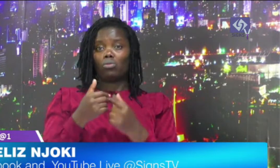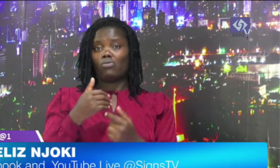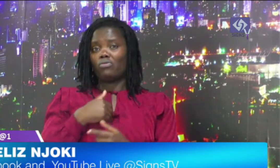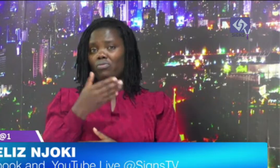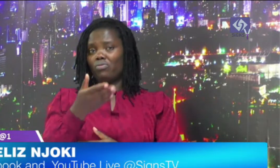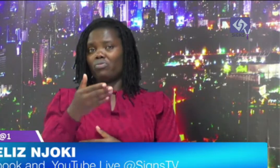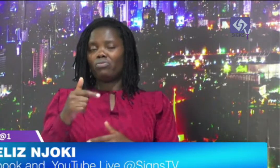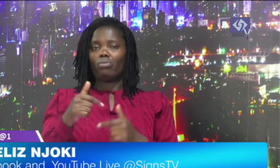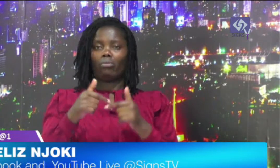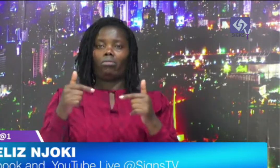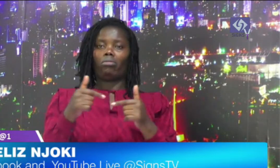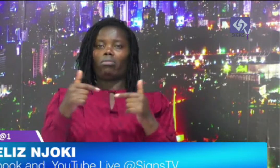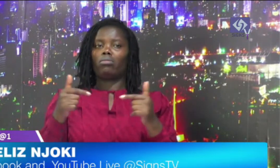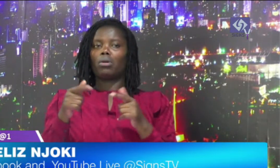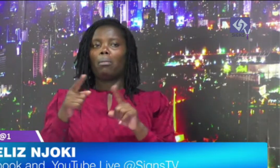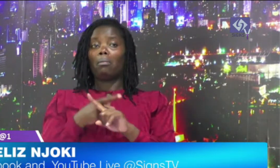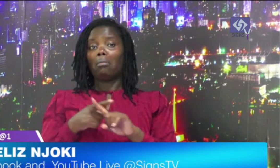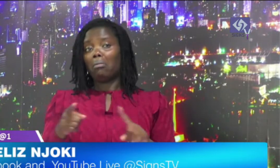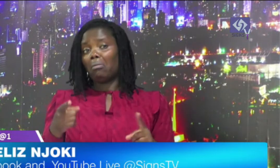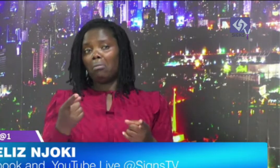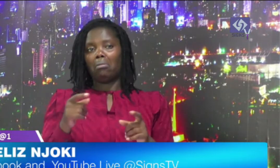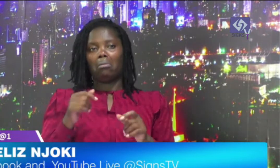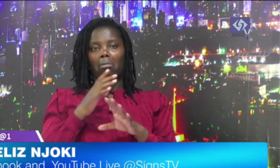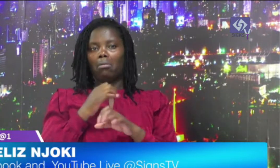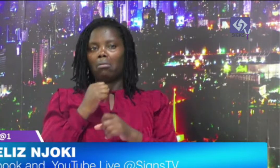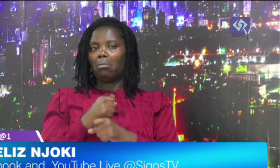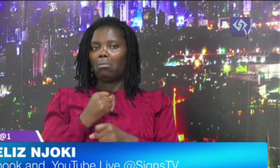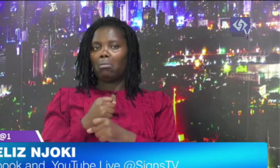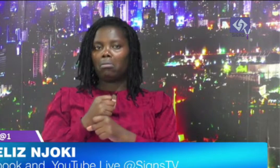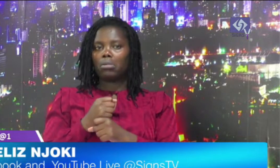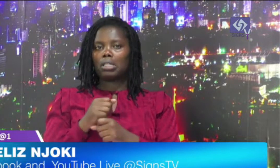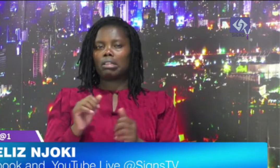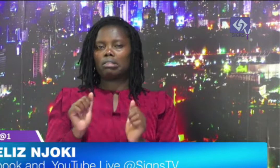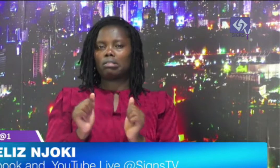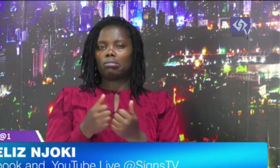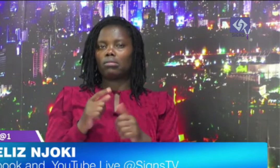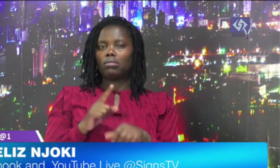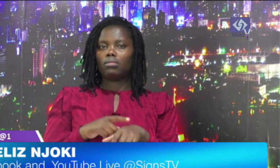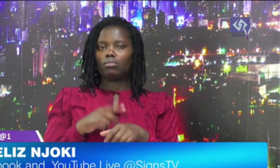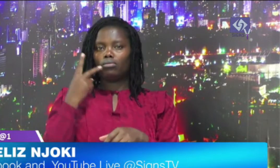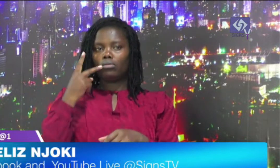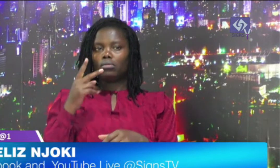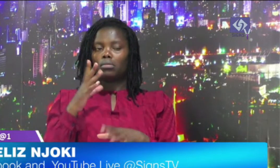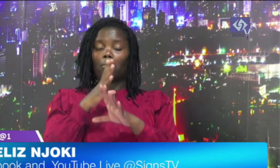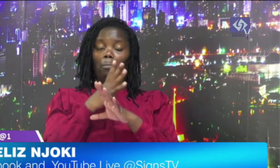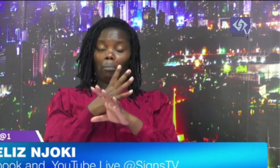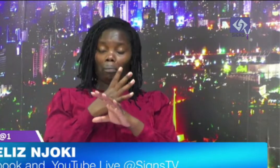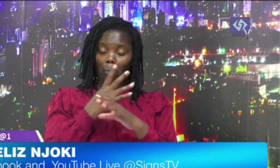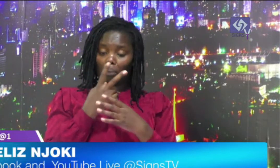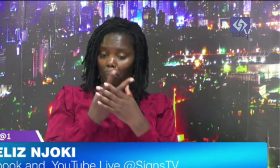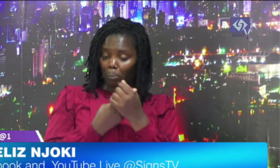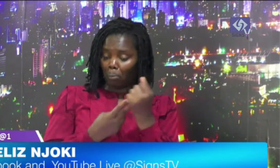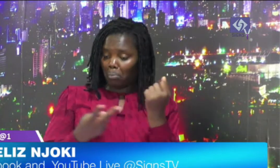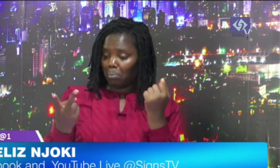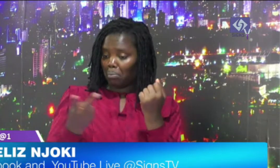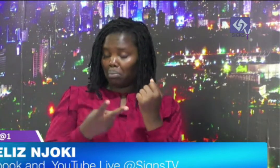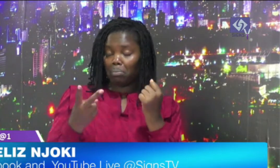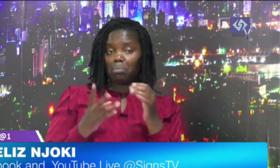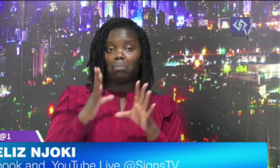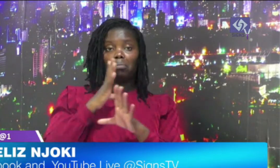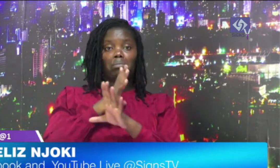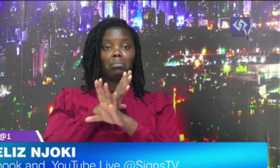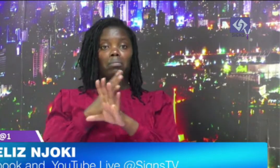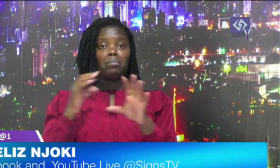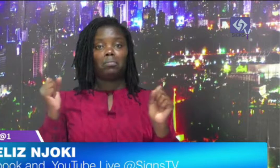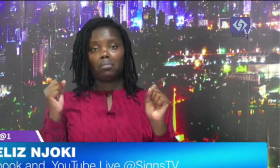rebel group. However, the force performance came under fire, with both President